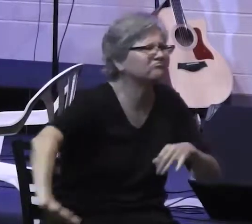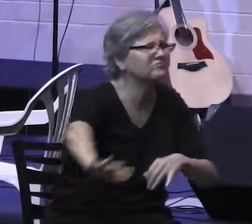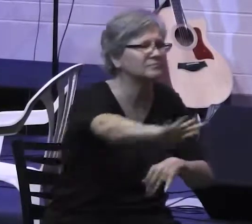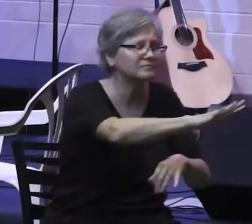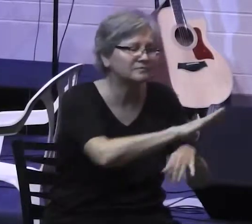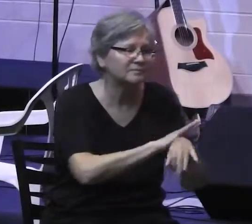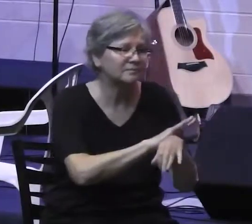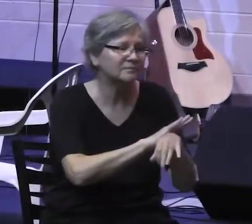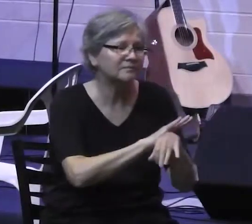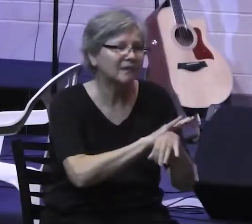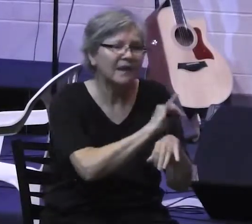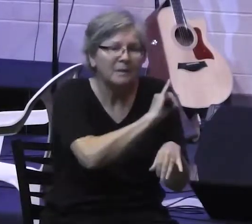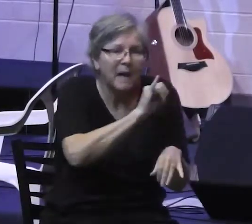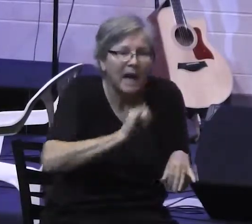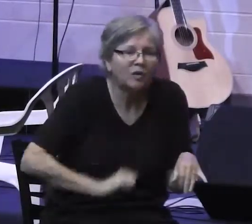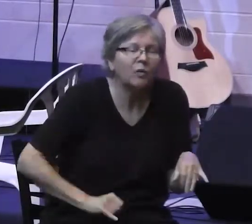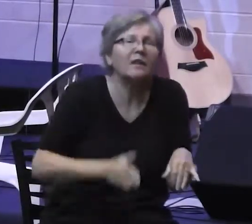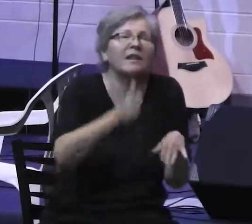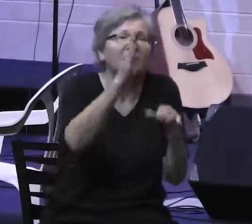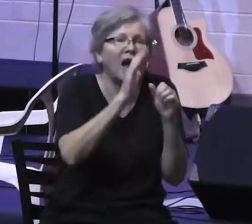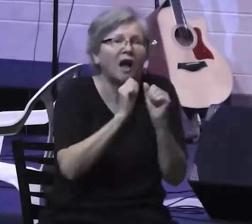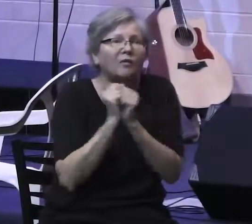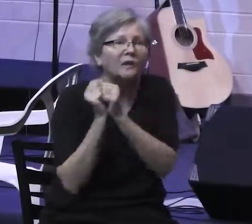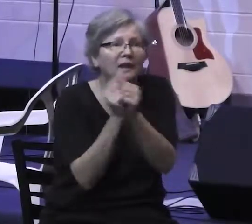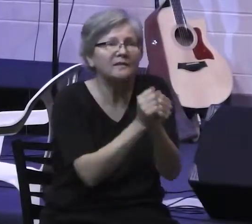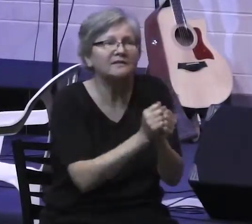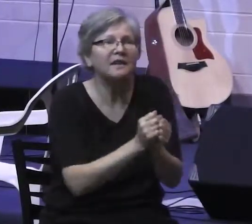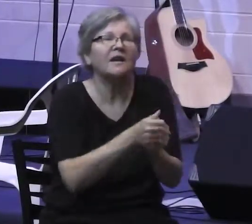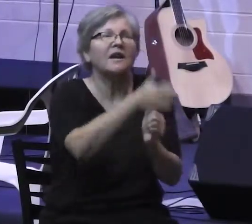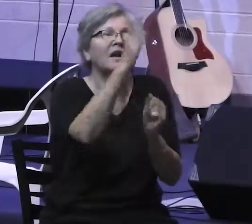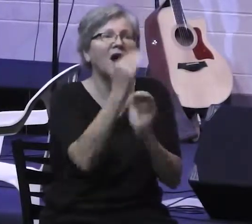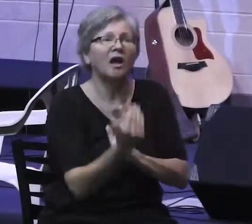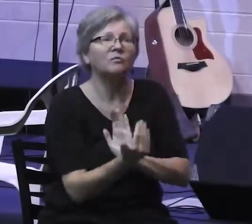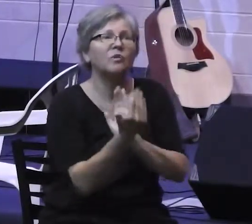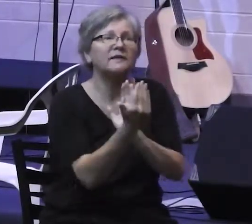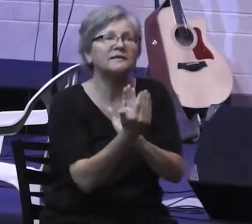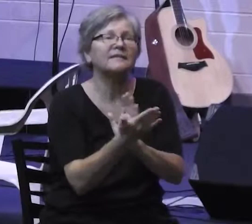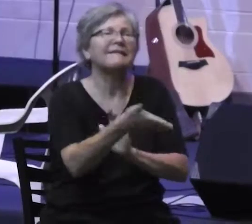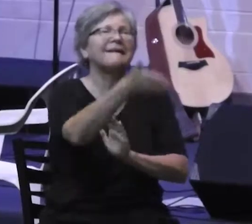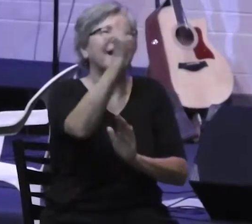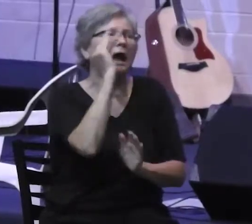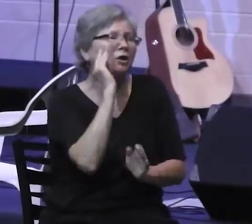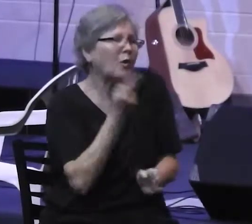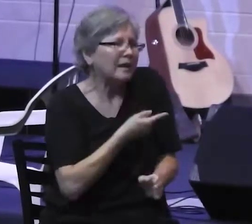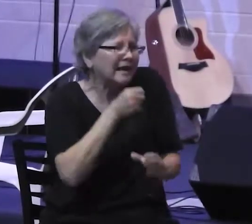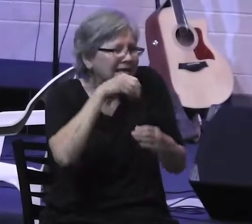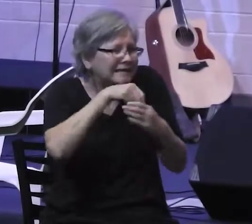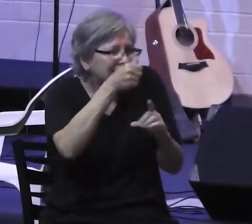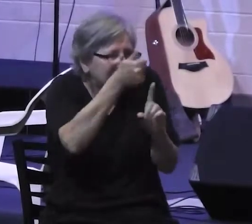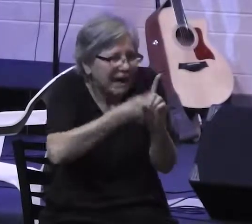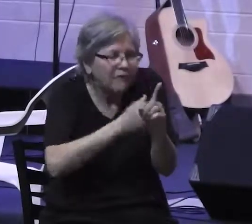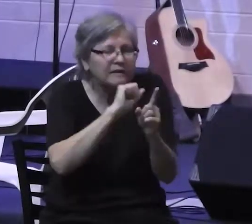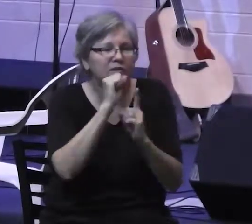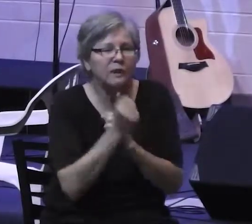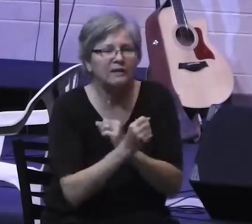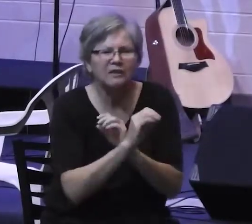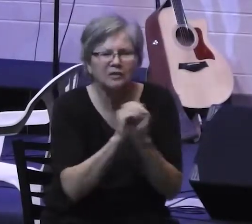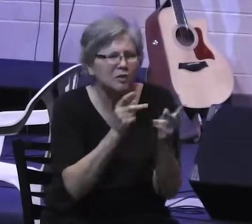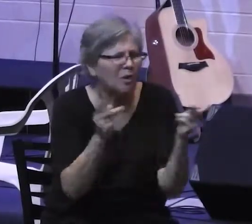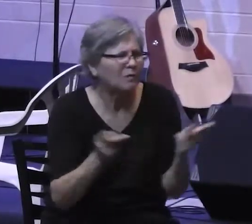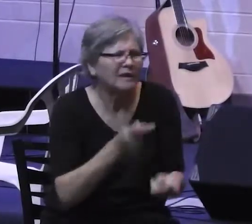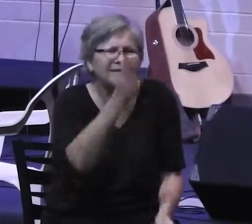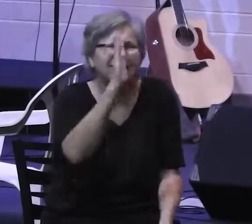us, who is Emmanuel, who is God present, God with, God knowing us in every situation, there's no place that